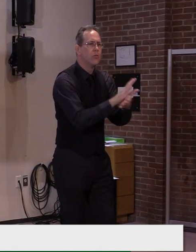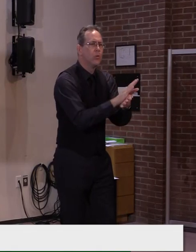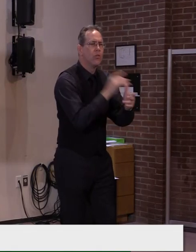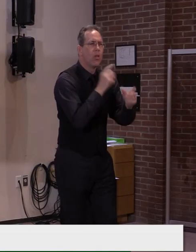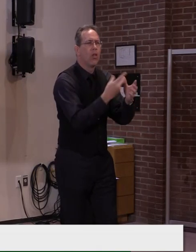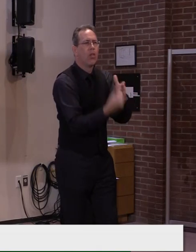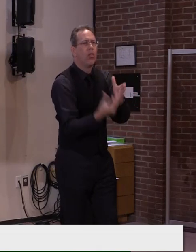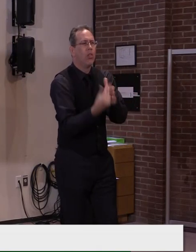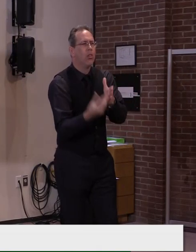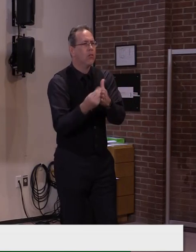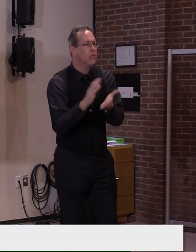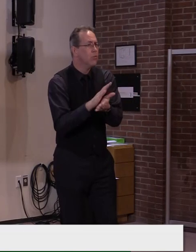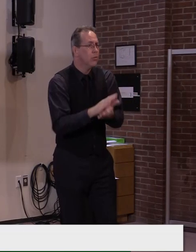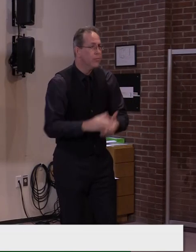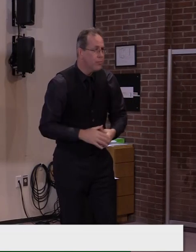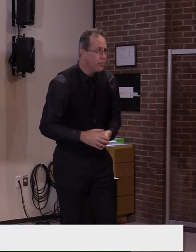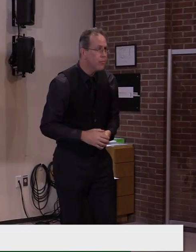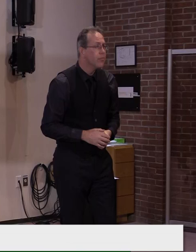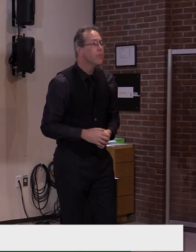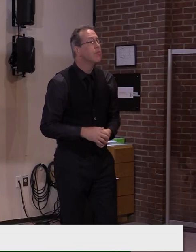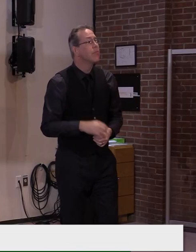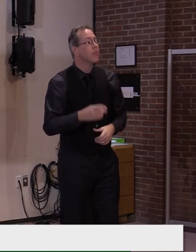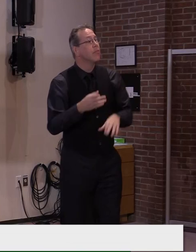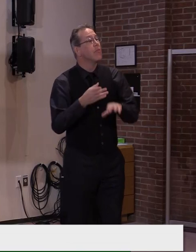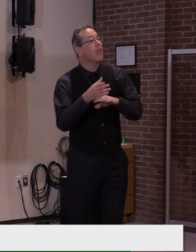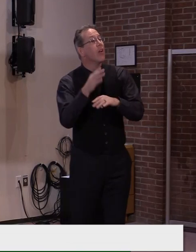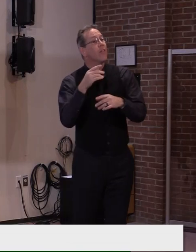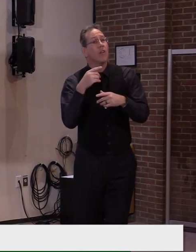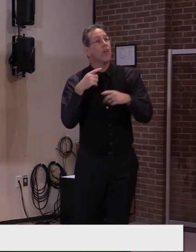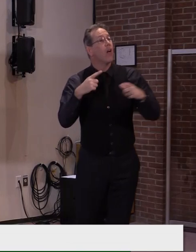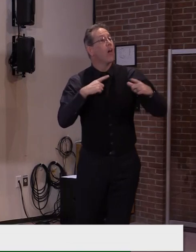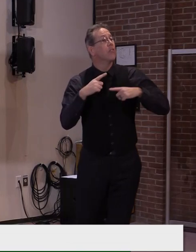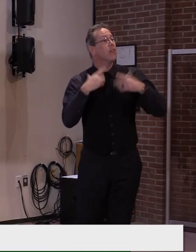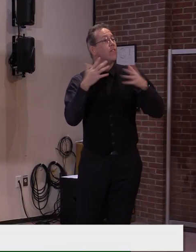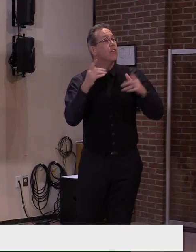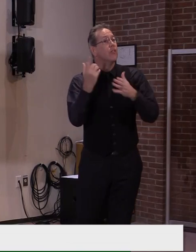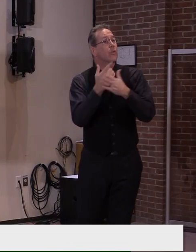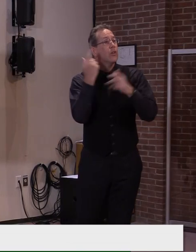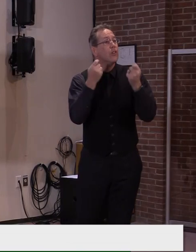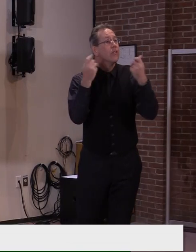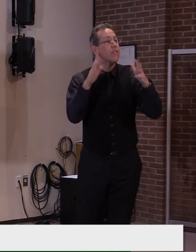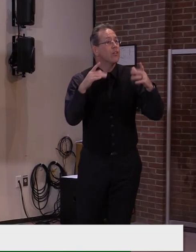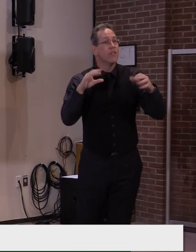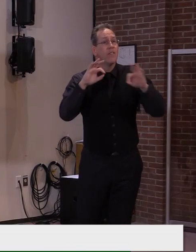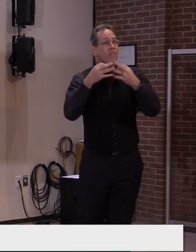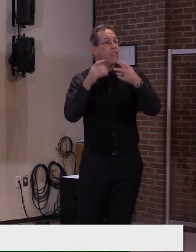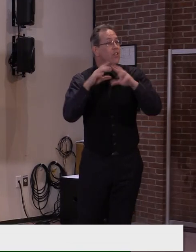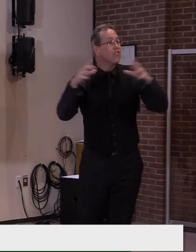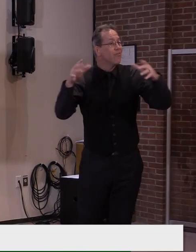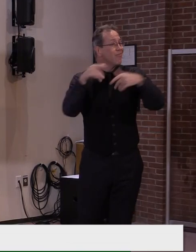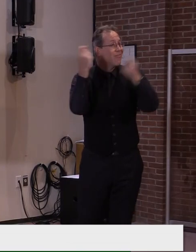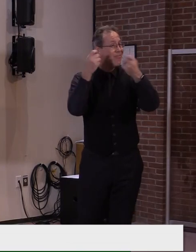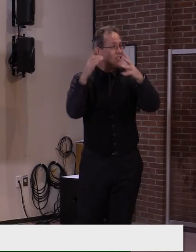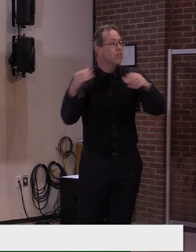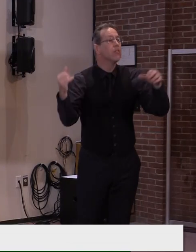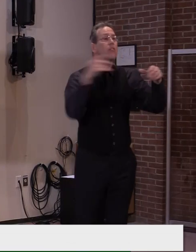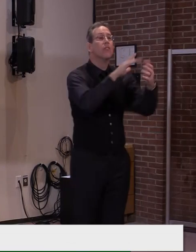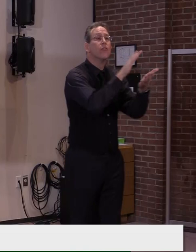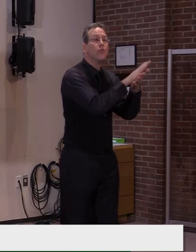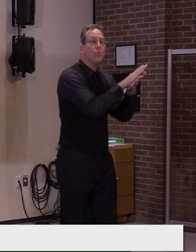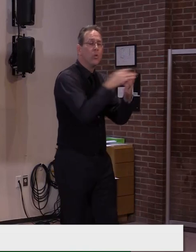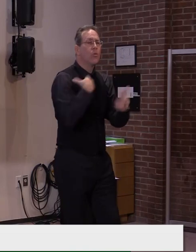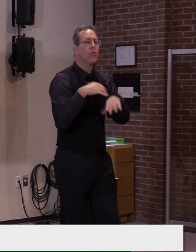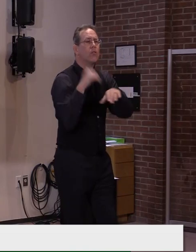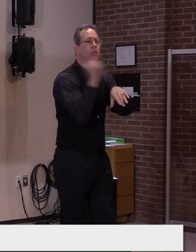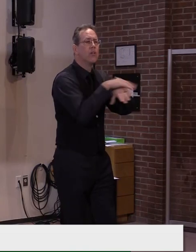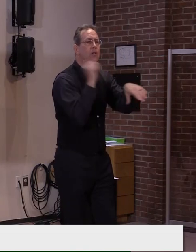break, the state is going to be providing rapid take-home antigen tests to families with children in kindergarten through 12th